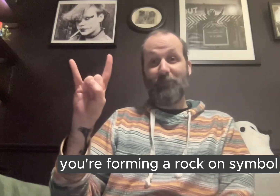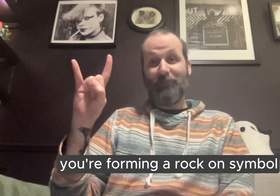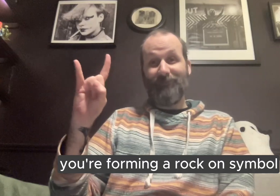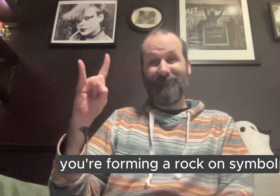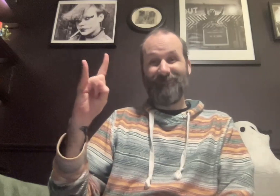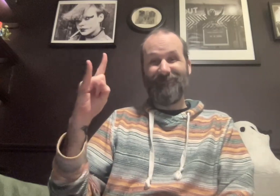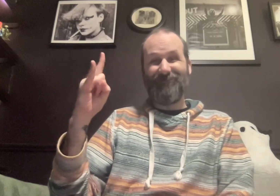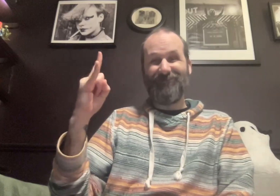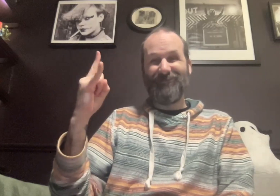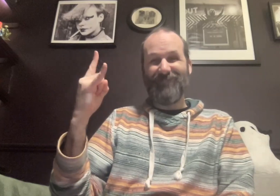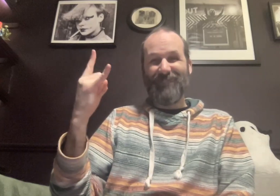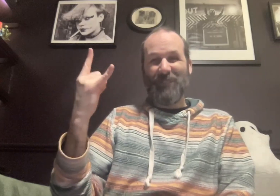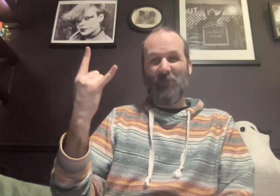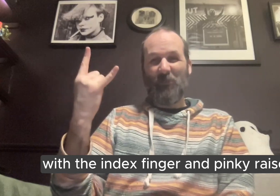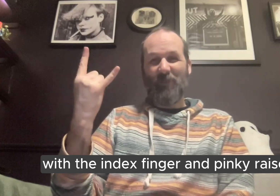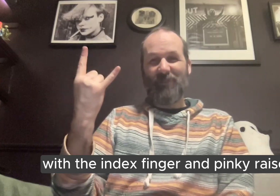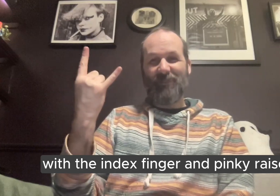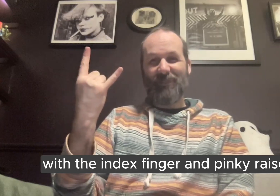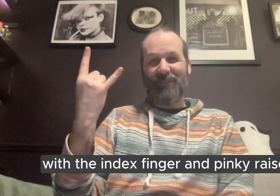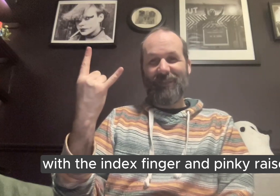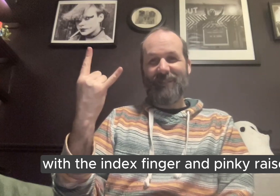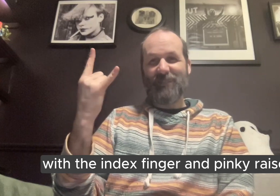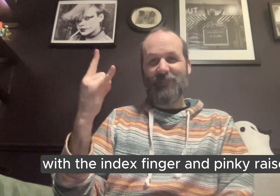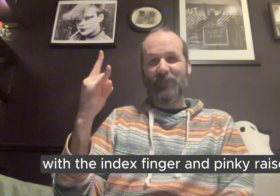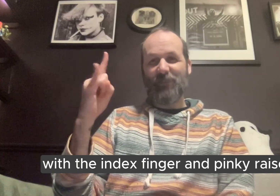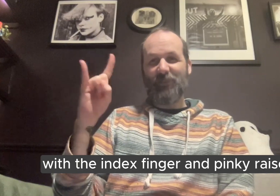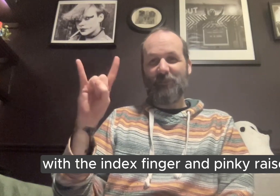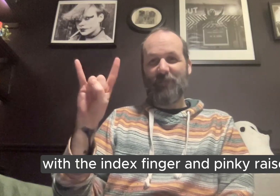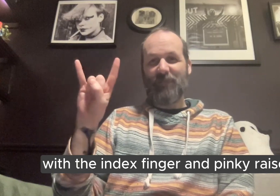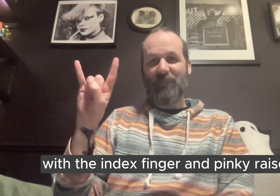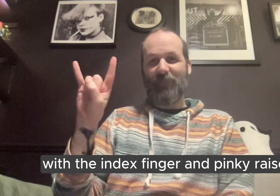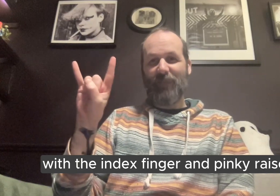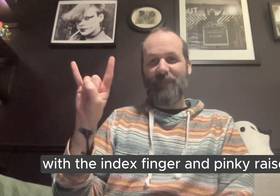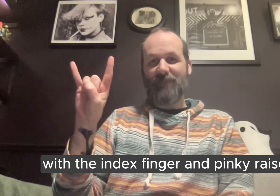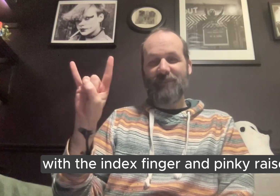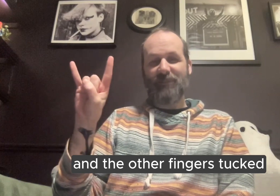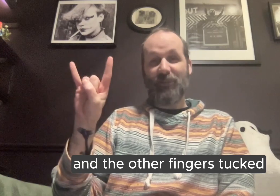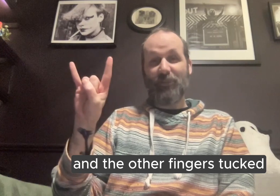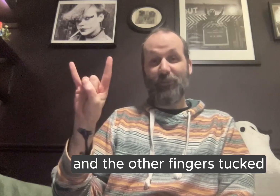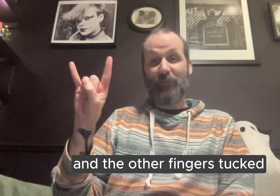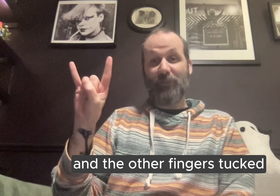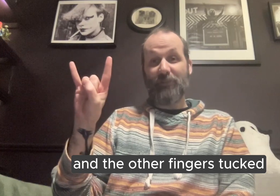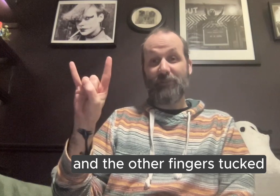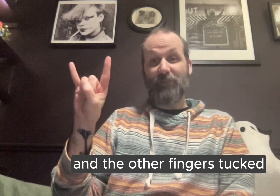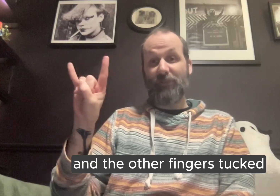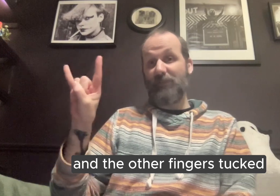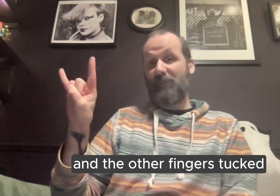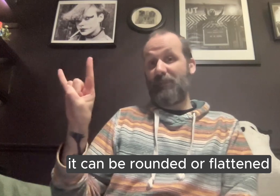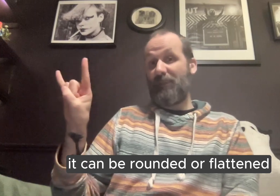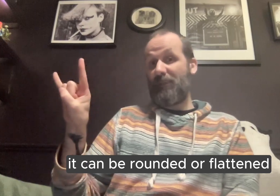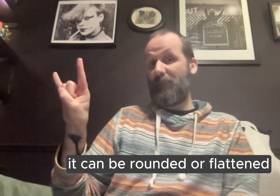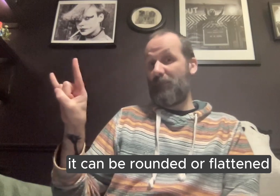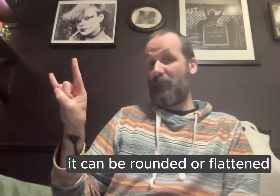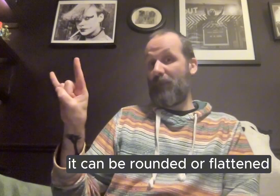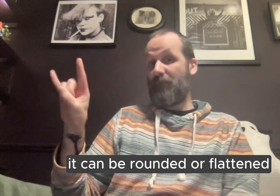symbol with the index finger and pinky raised and the other fingers tucked. It can be